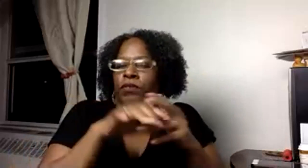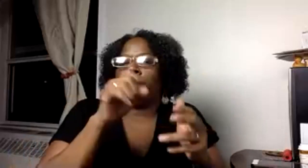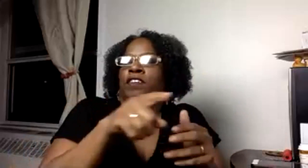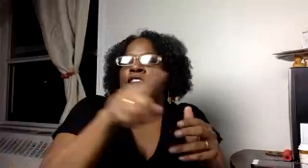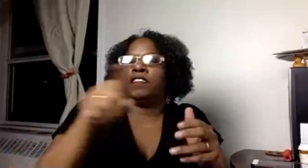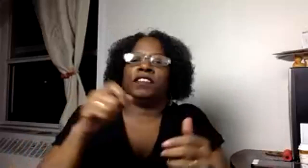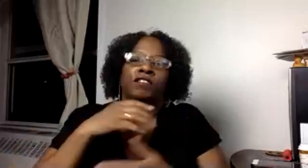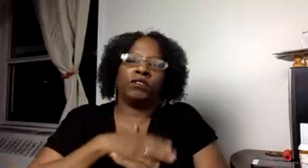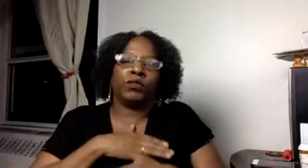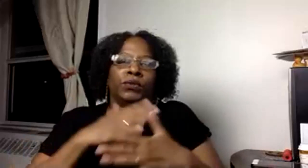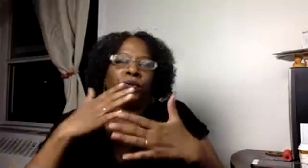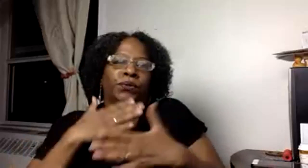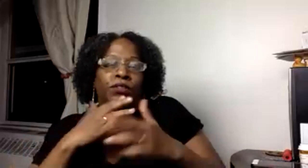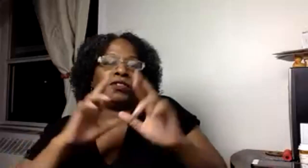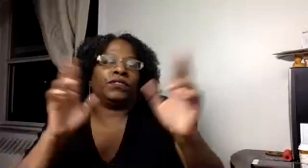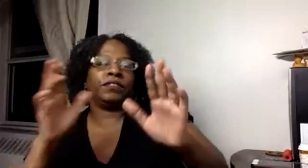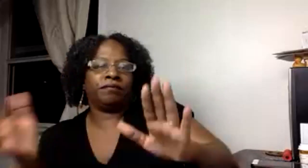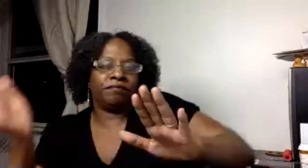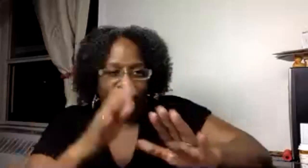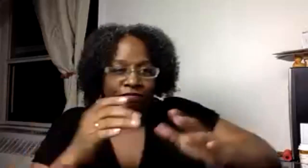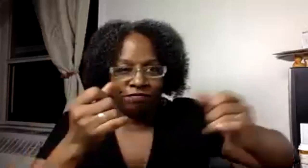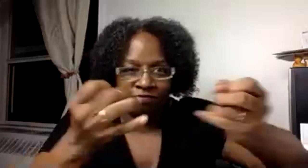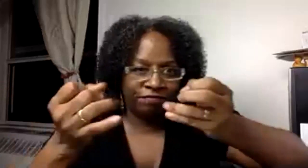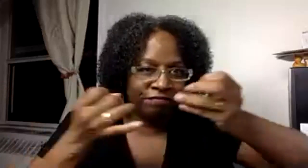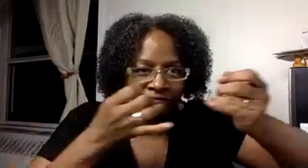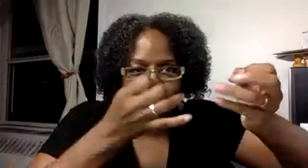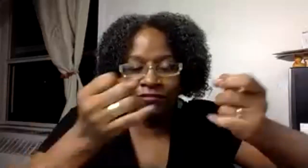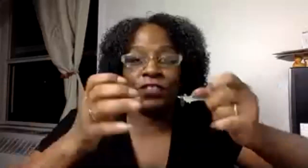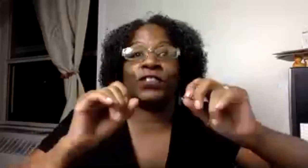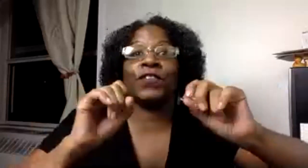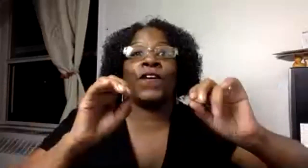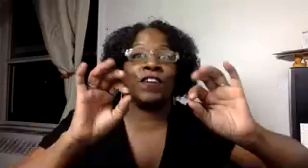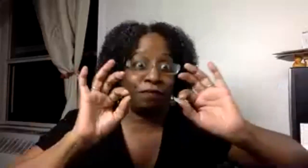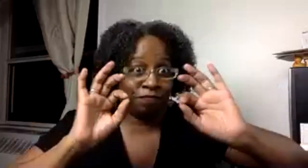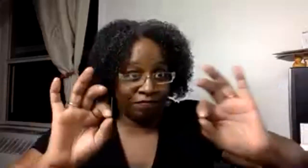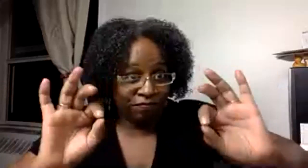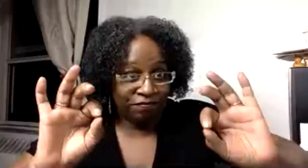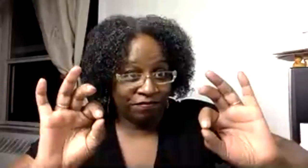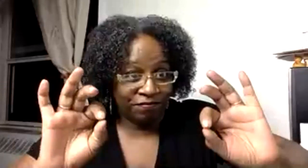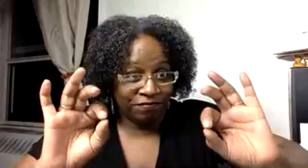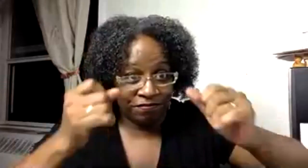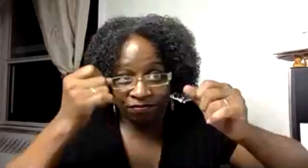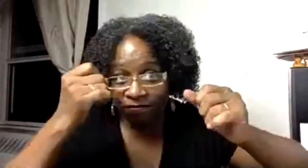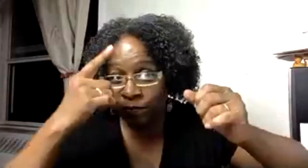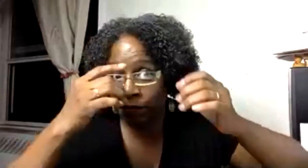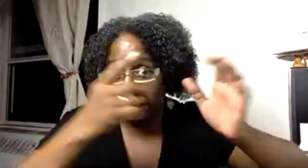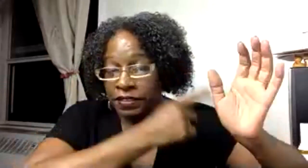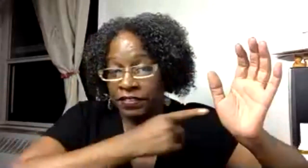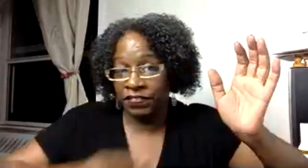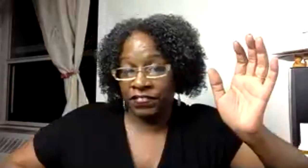You know, even before when I was signing, you realize, wow, like even I had a break and he wasn't signing. So I want to say great job to his